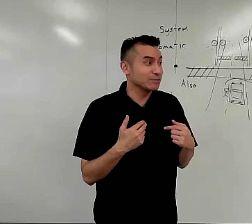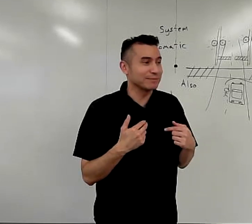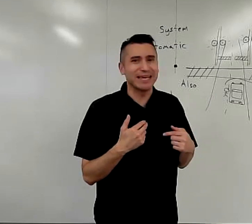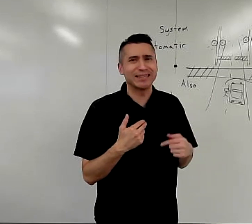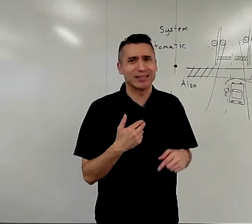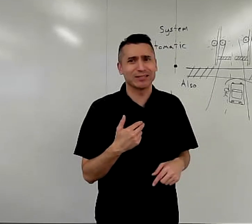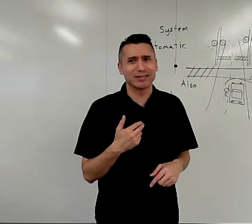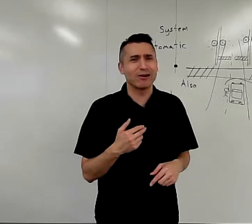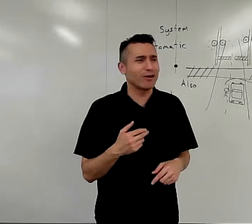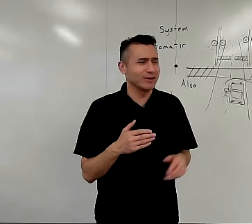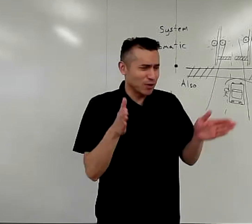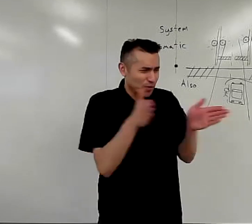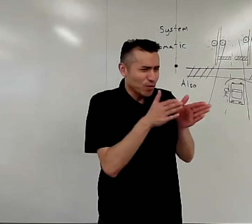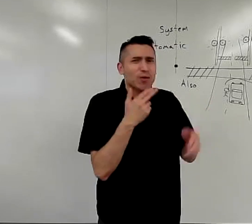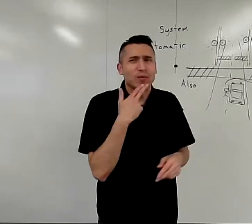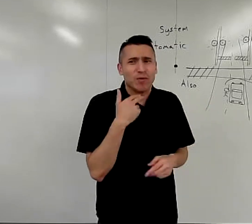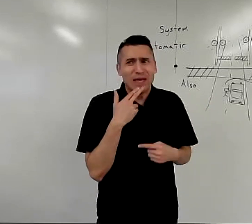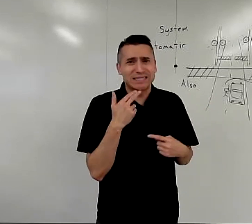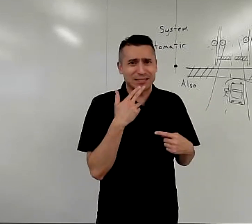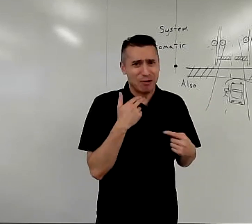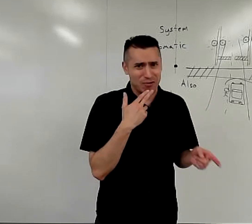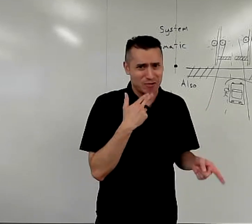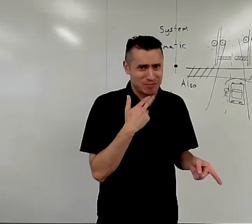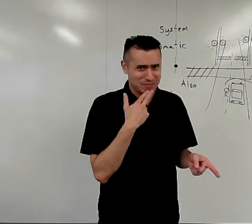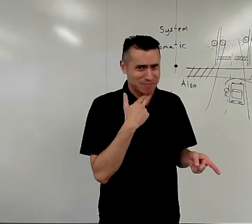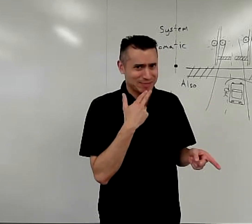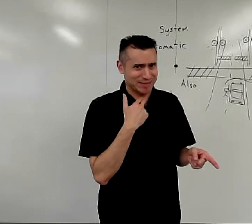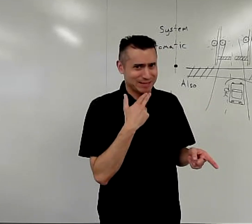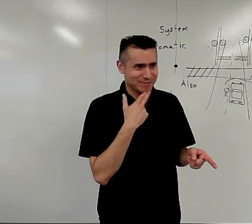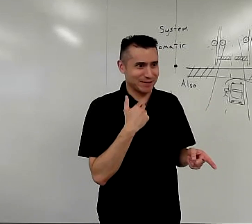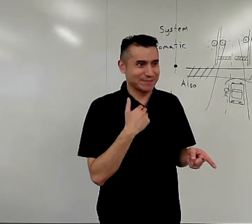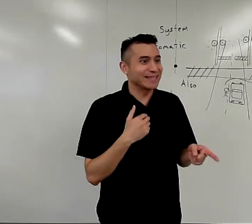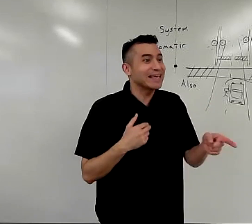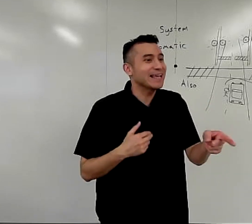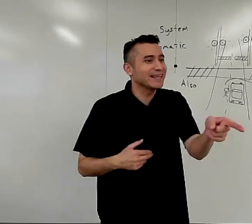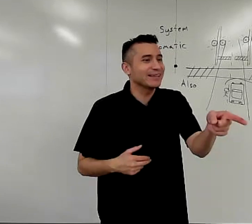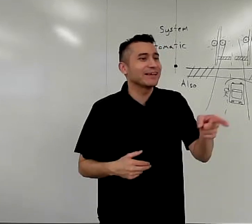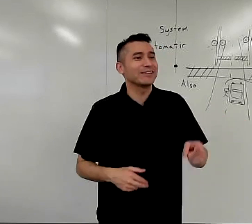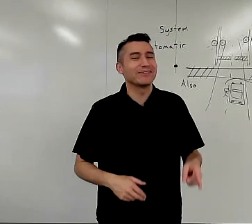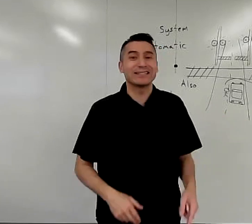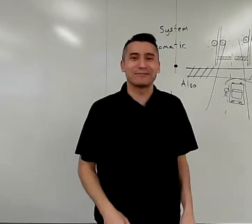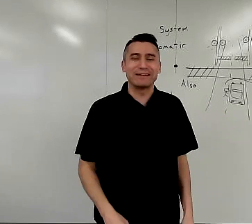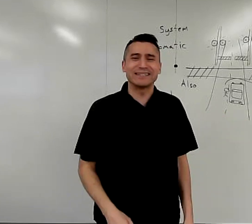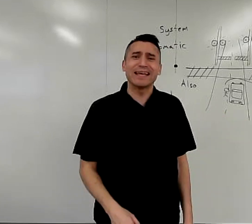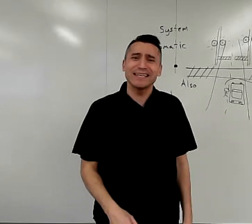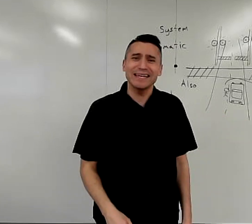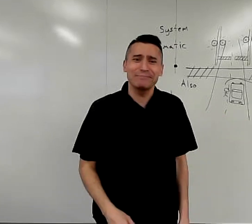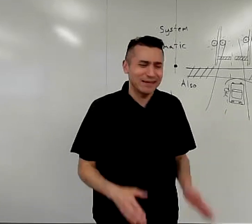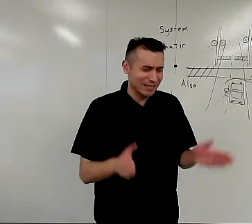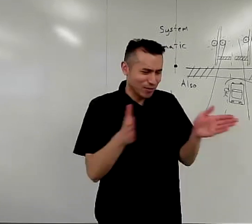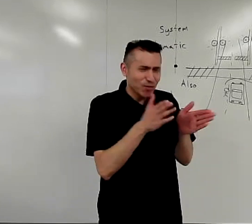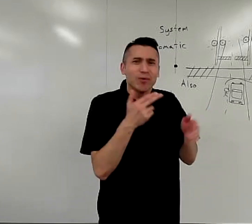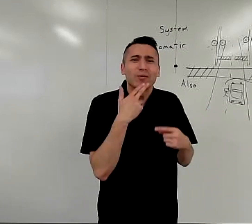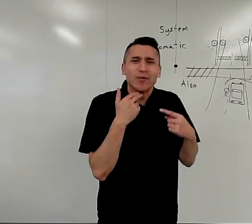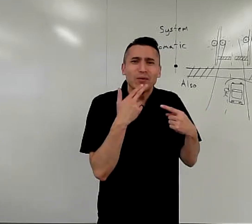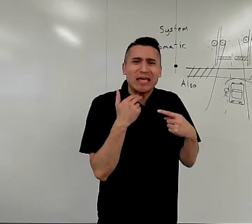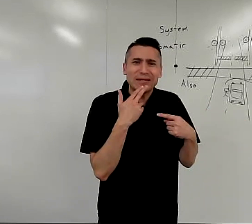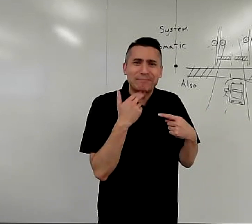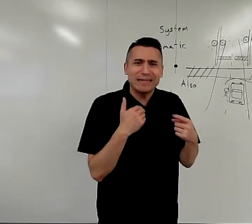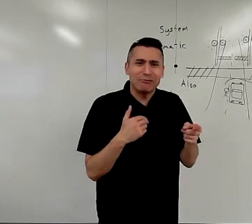I'm saying the car is, it's small. That's what I'm saying. There you go. That's a good way to say it. It's itty bitty. Itty bitty,